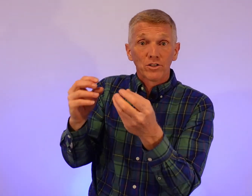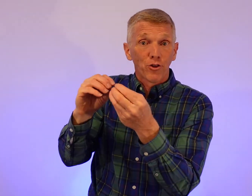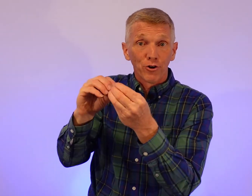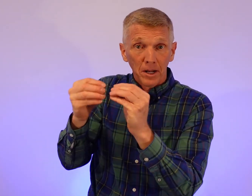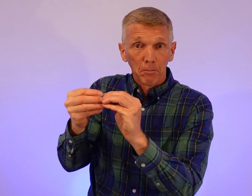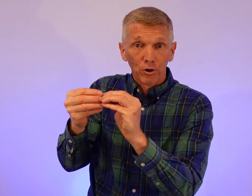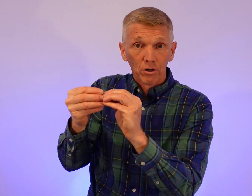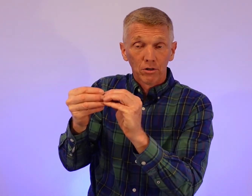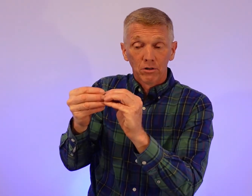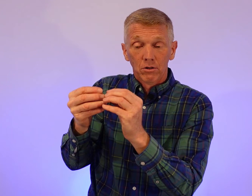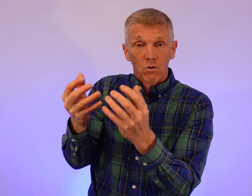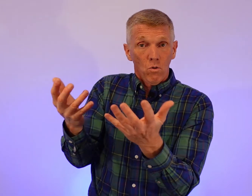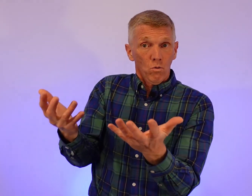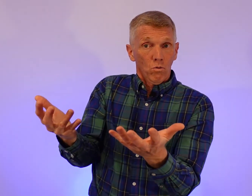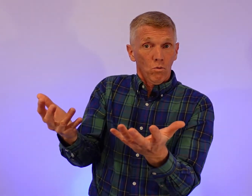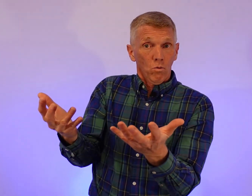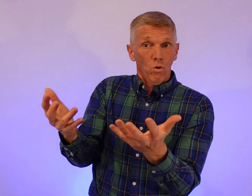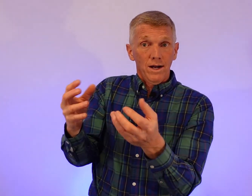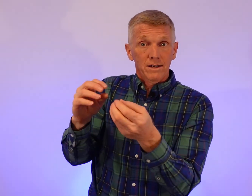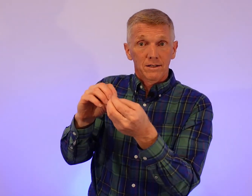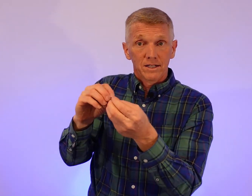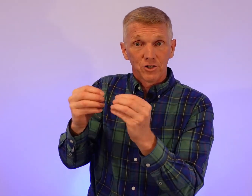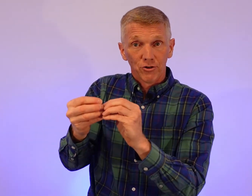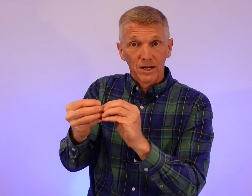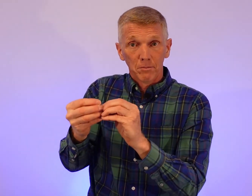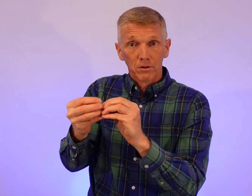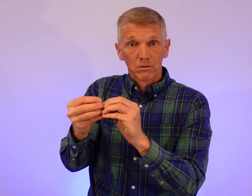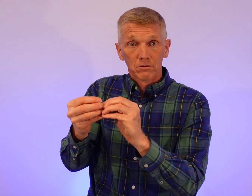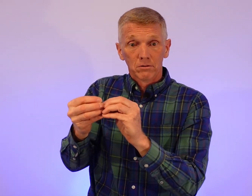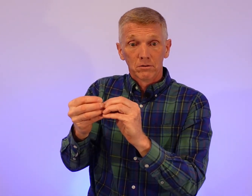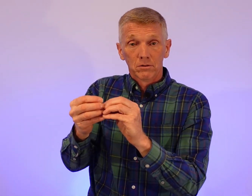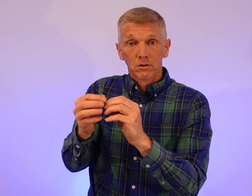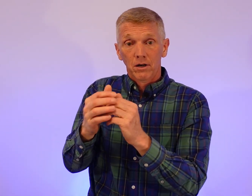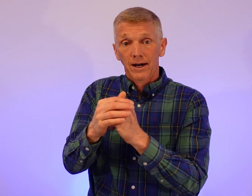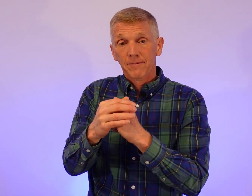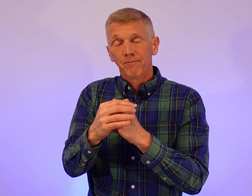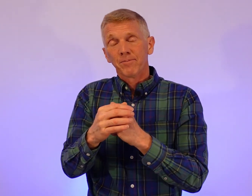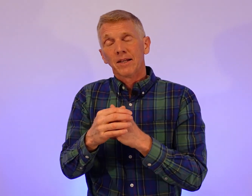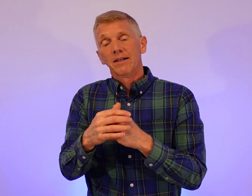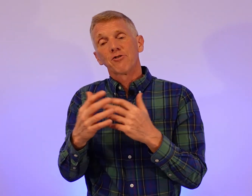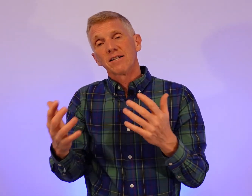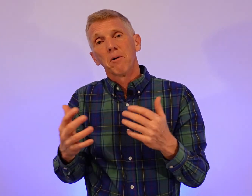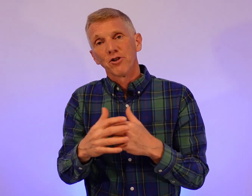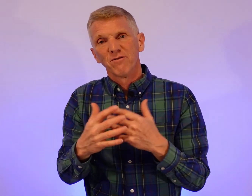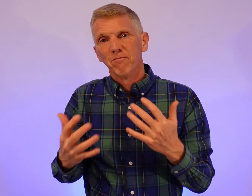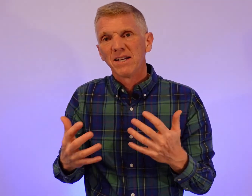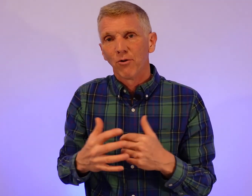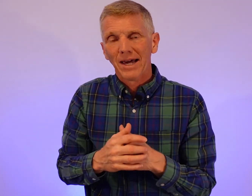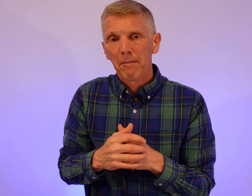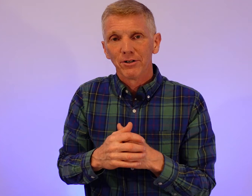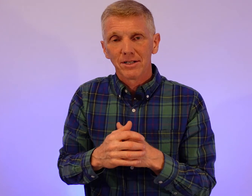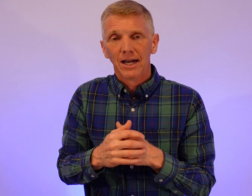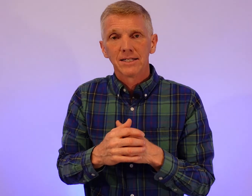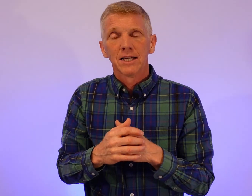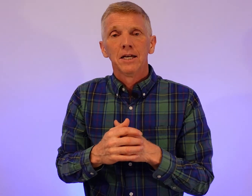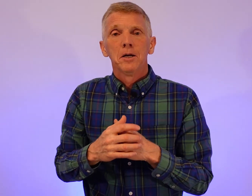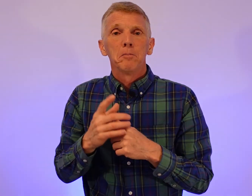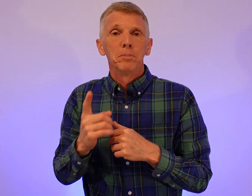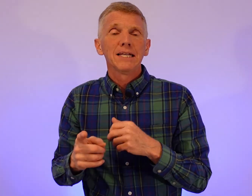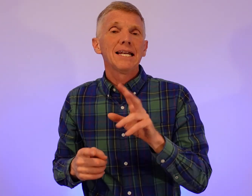their number? What is their number? All right, let's try some other basic vocabulary signs. Bleed has